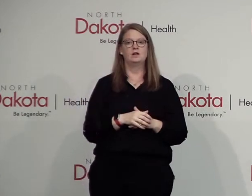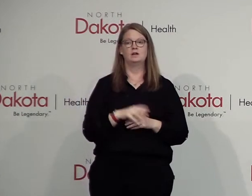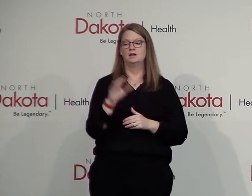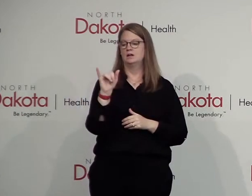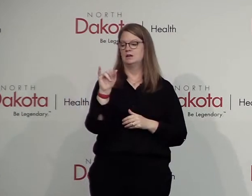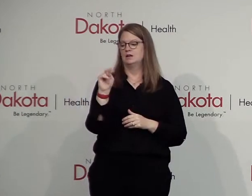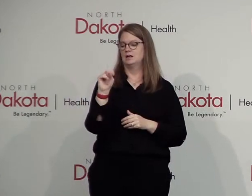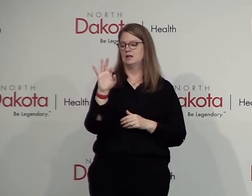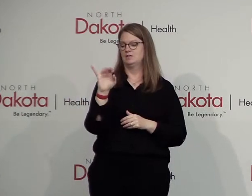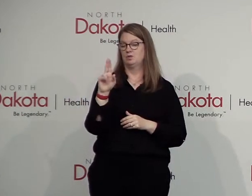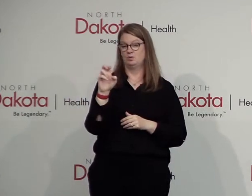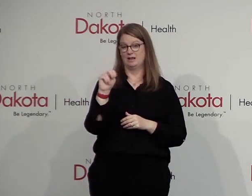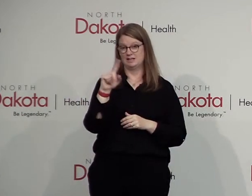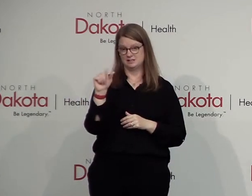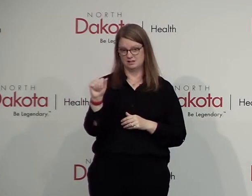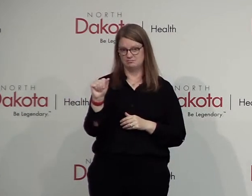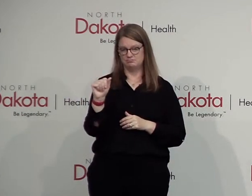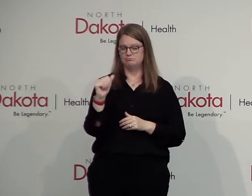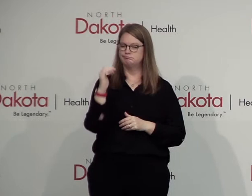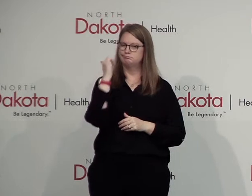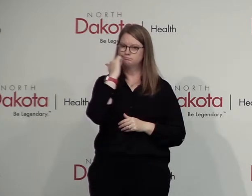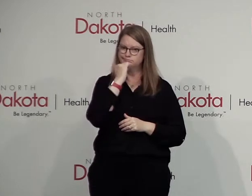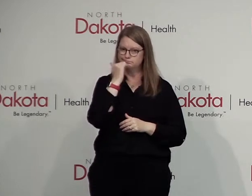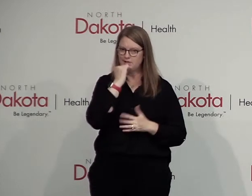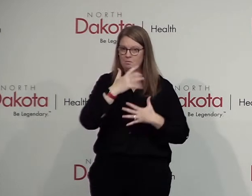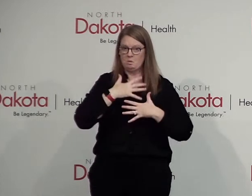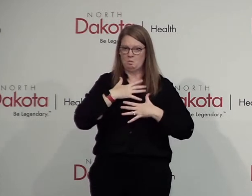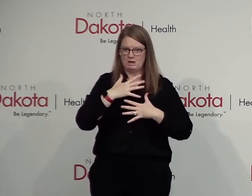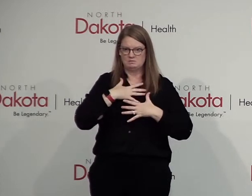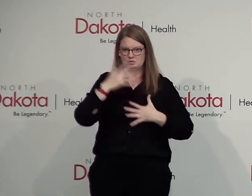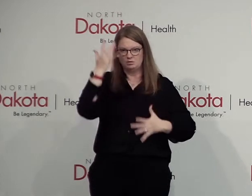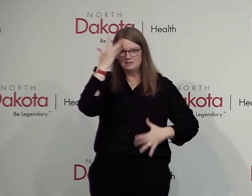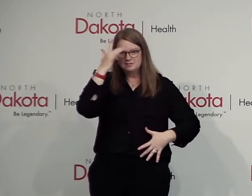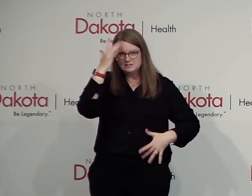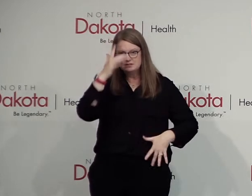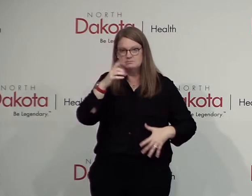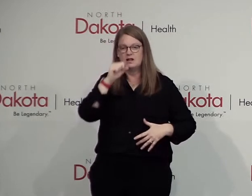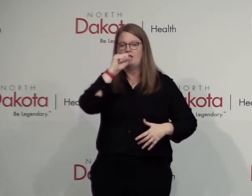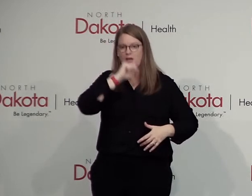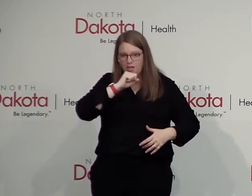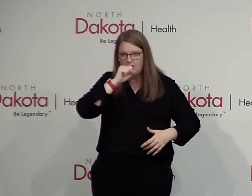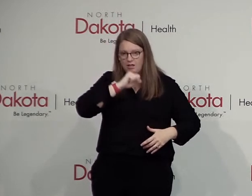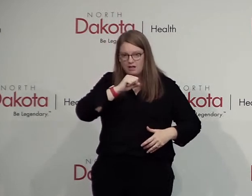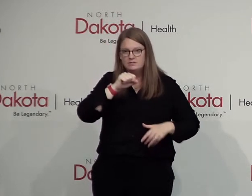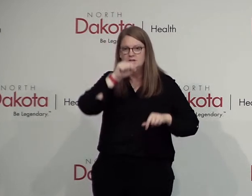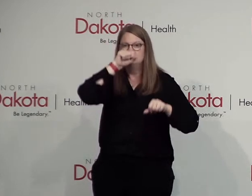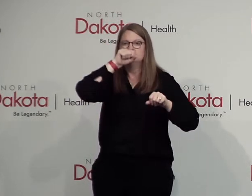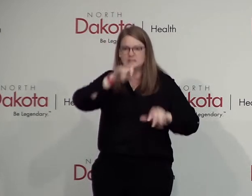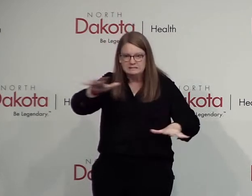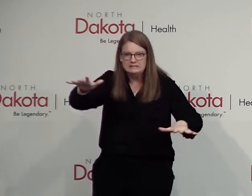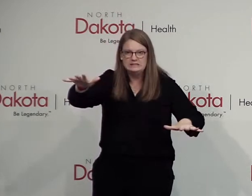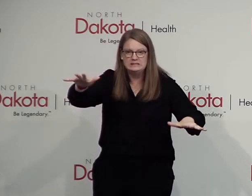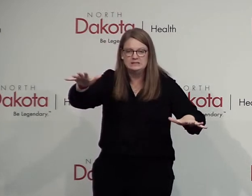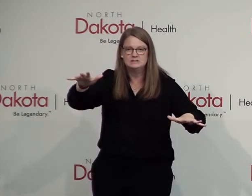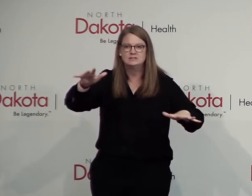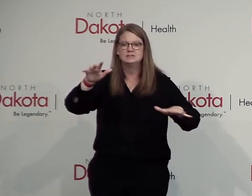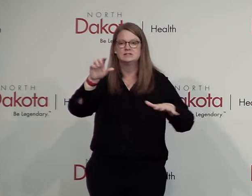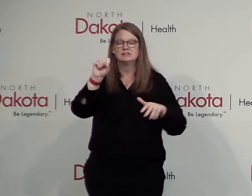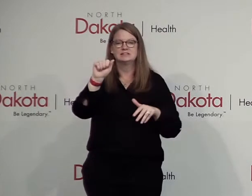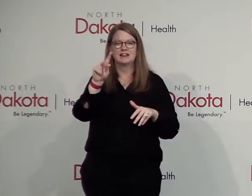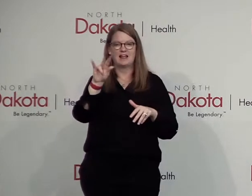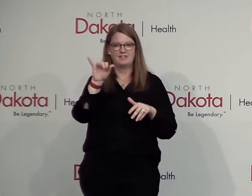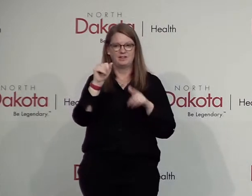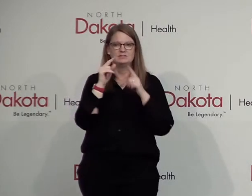Influenza is a common respiratory disease that is spread through cough and sneeze, shared saliva, and the touching